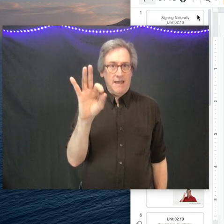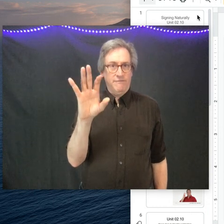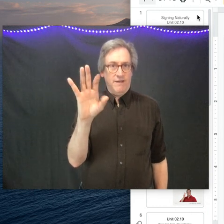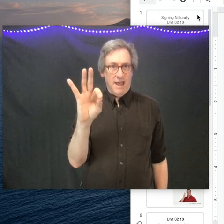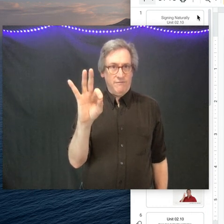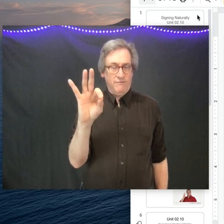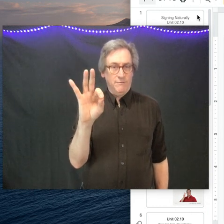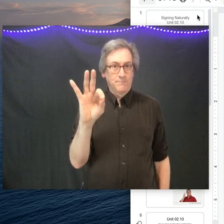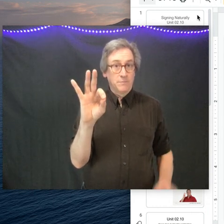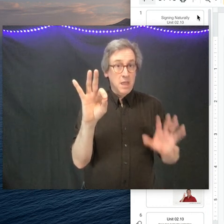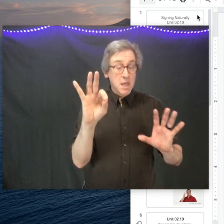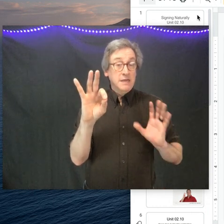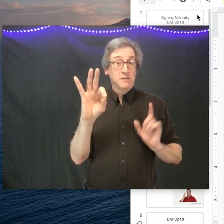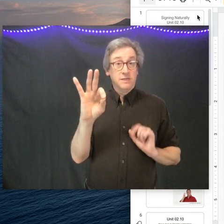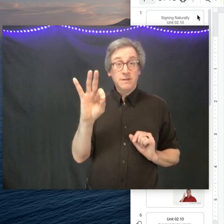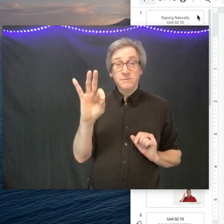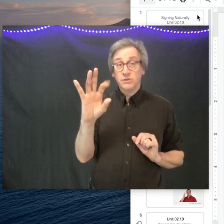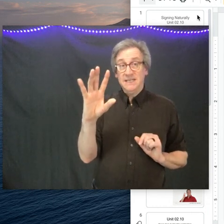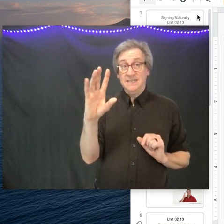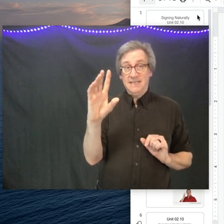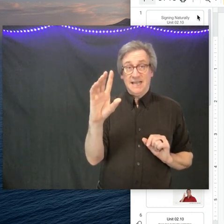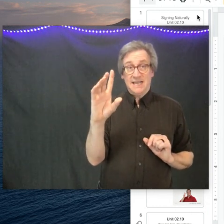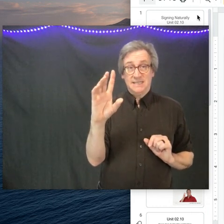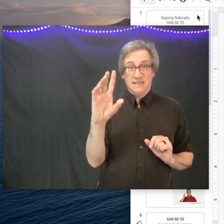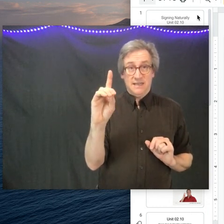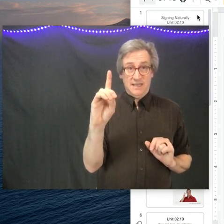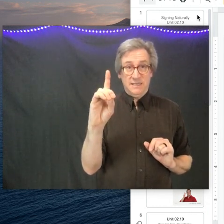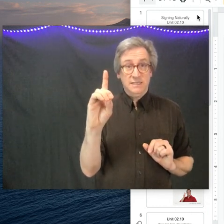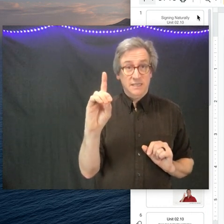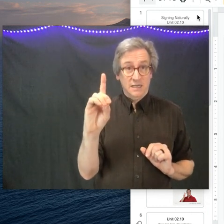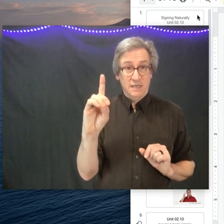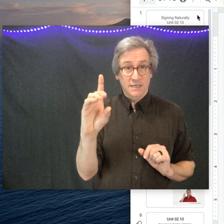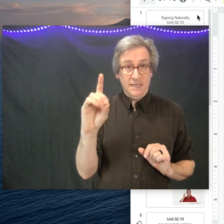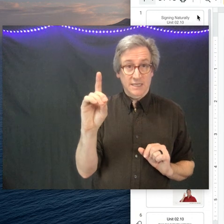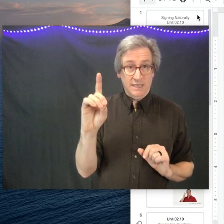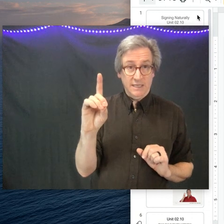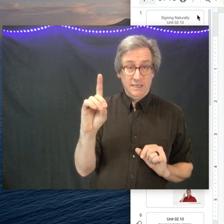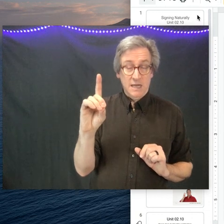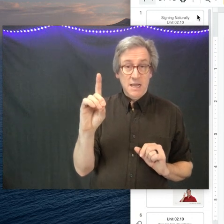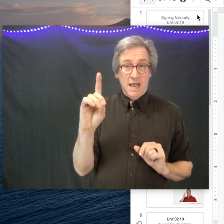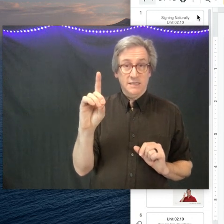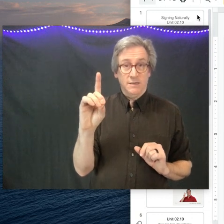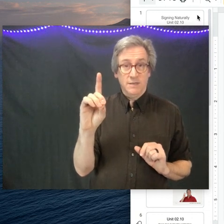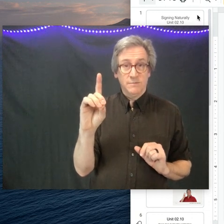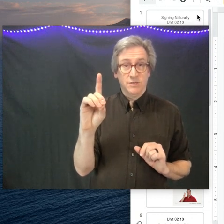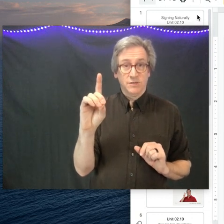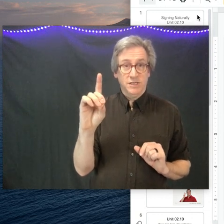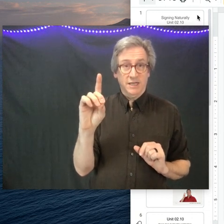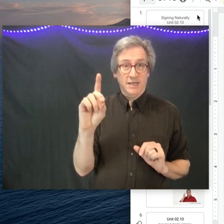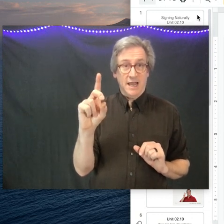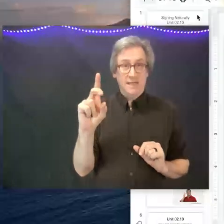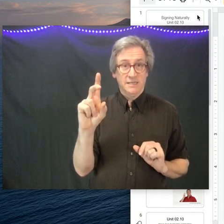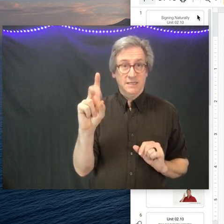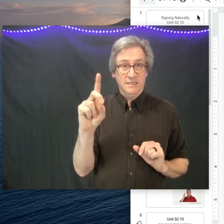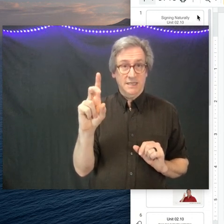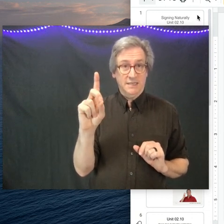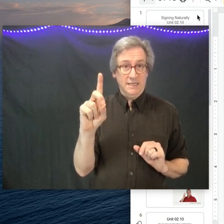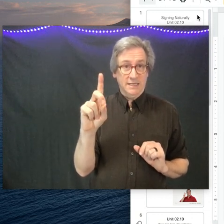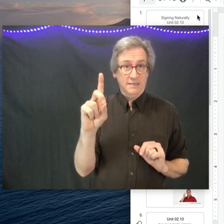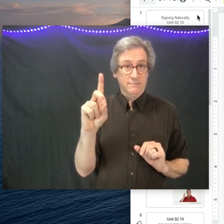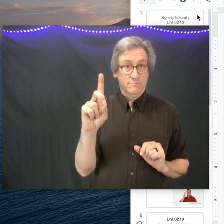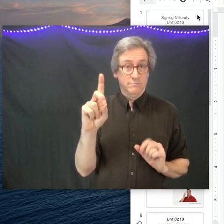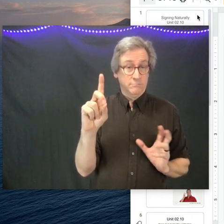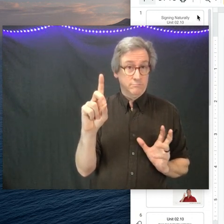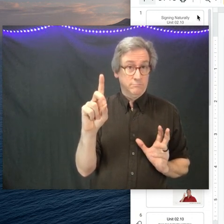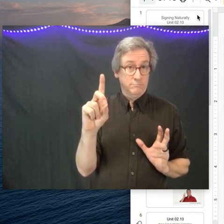and FF. Now, sometimes you'll see D as this, DD, and sometimes you'll see it as